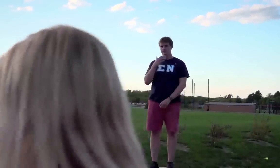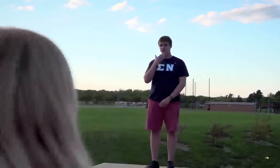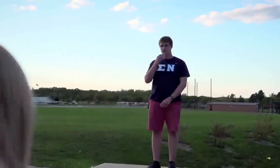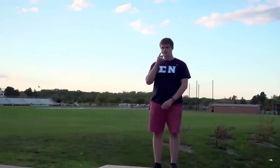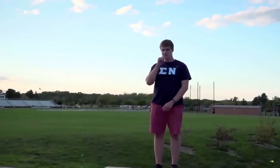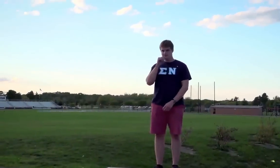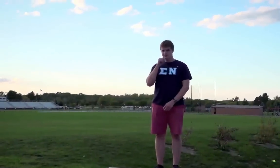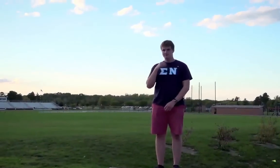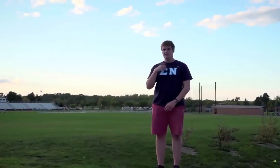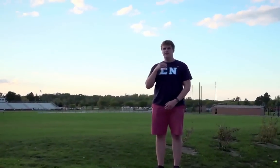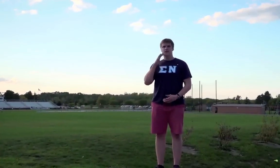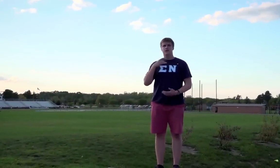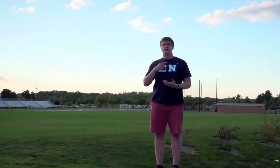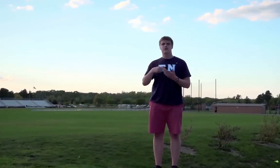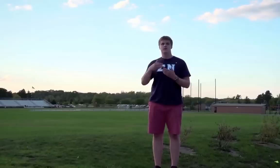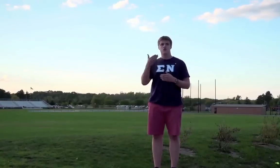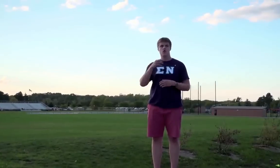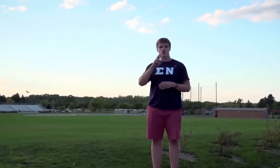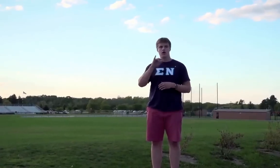Thank you, Christina.